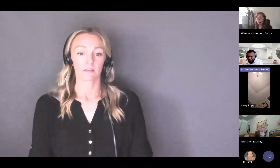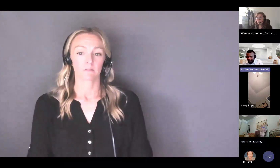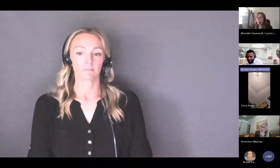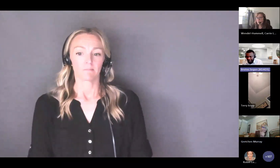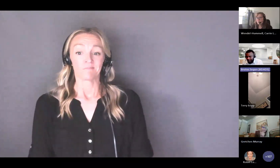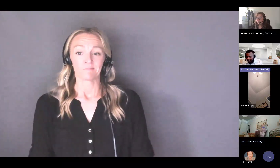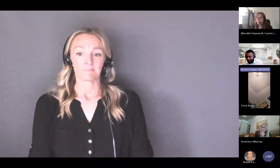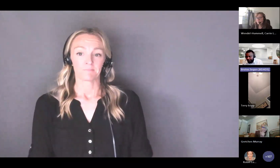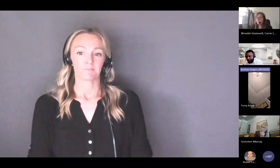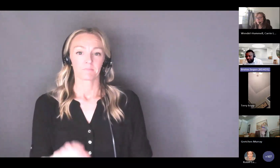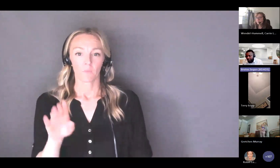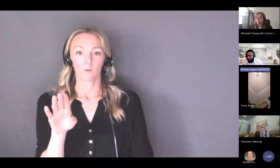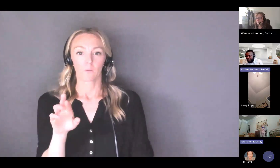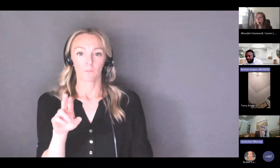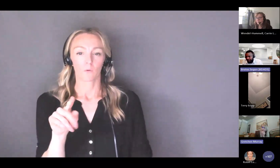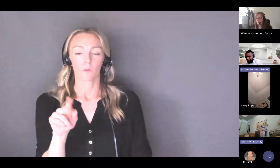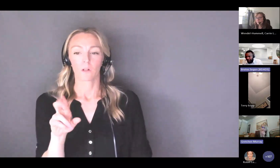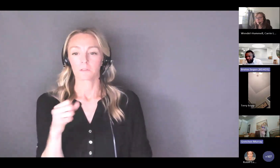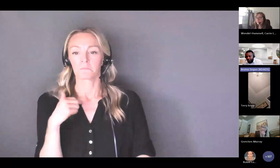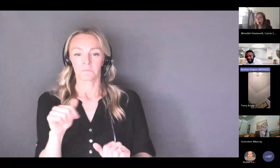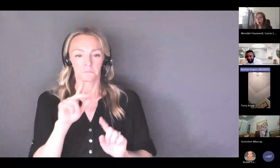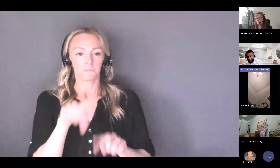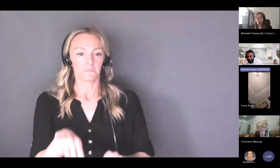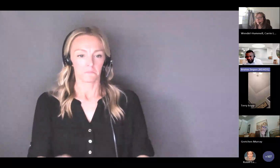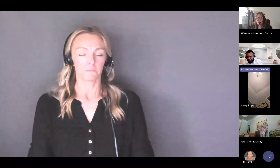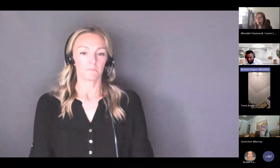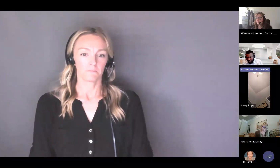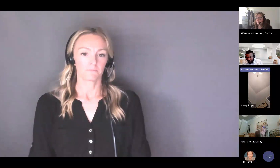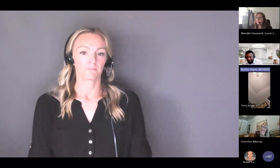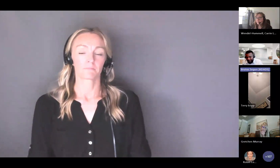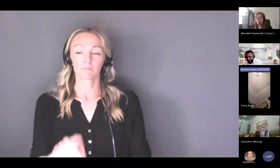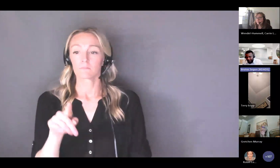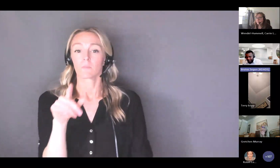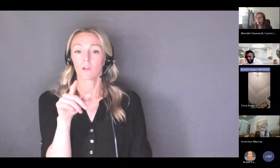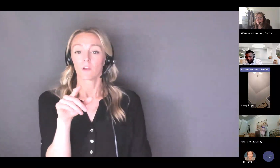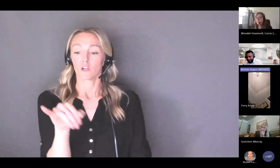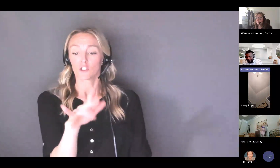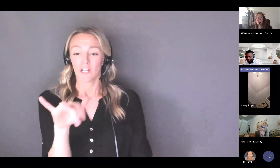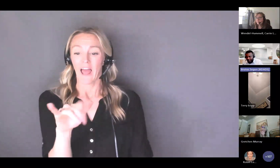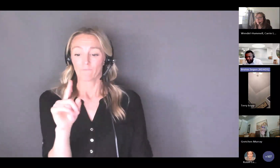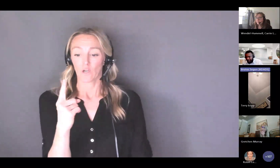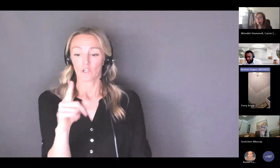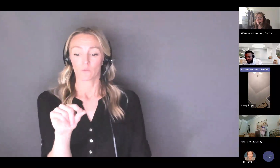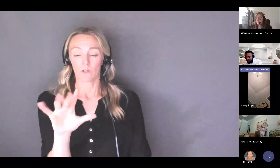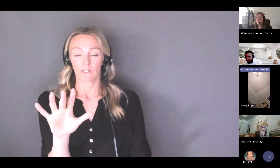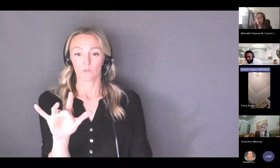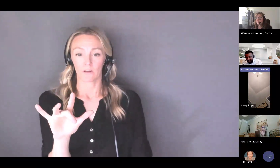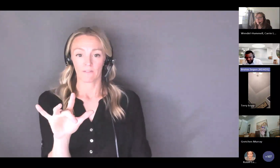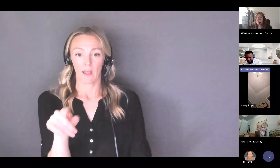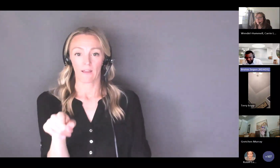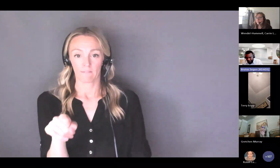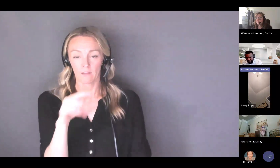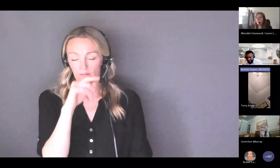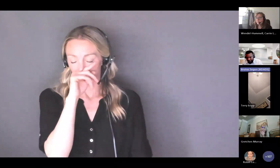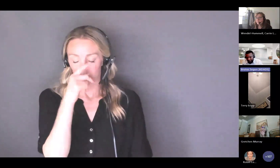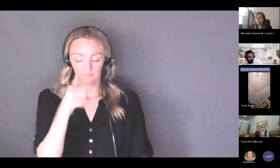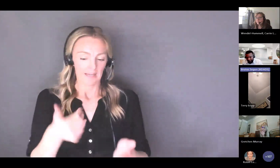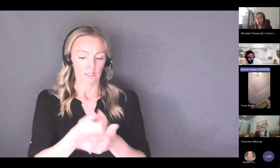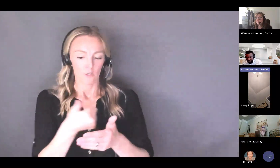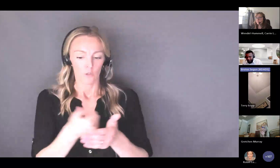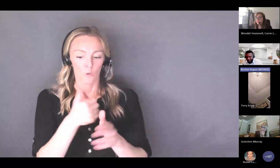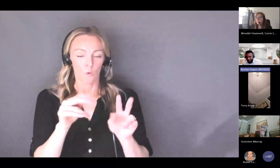So I can take that. Okay. The July 1st of 2025, any new